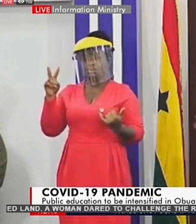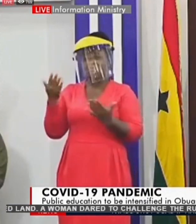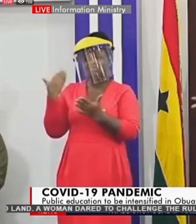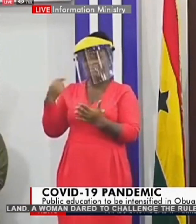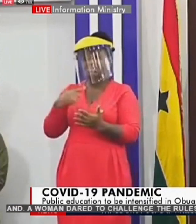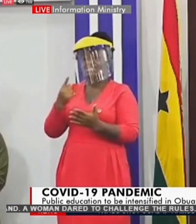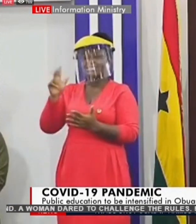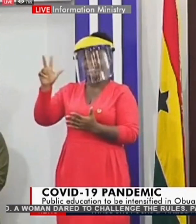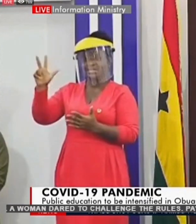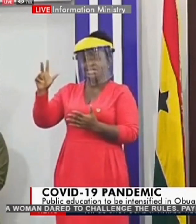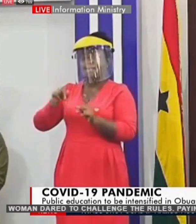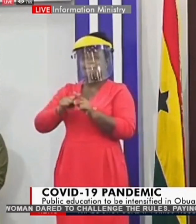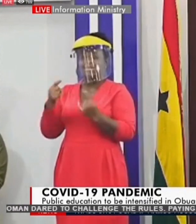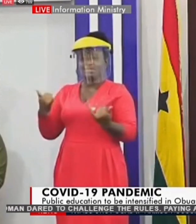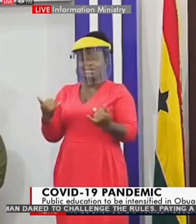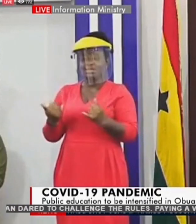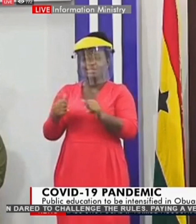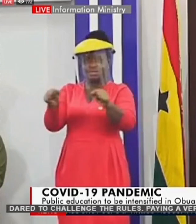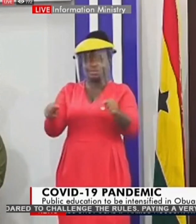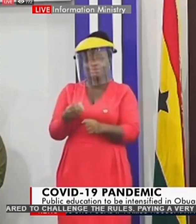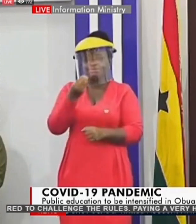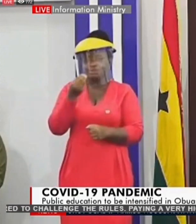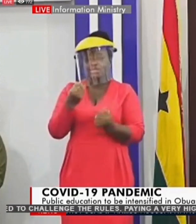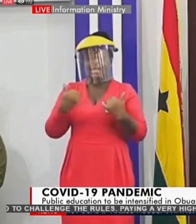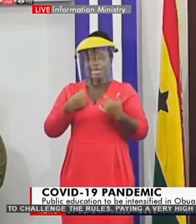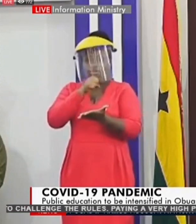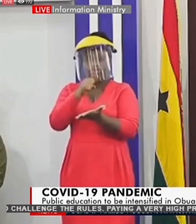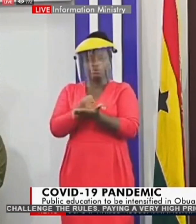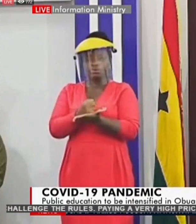it can take 3. So they are ensuring